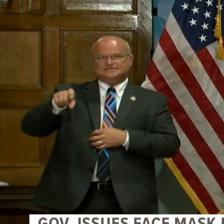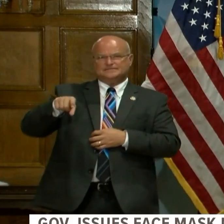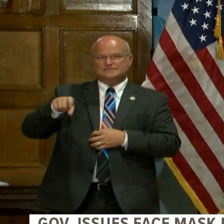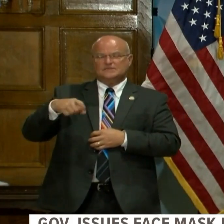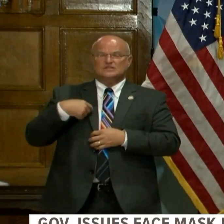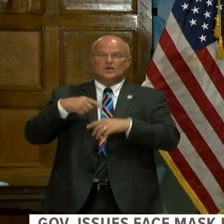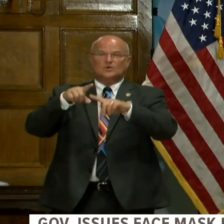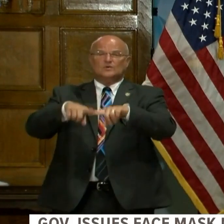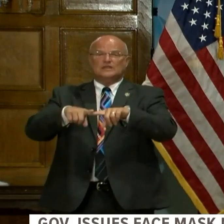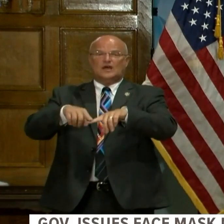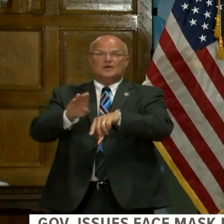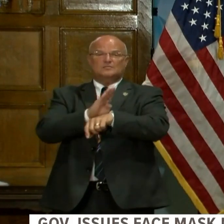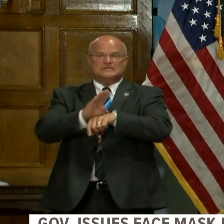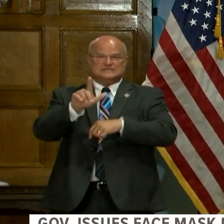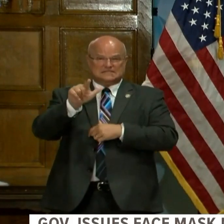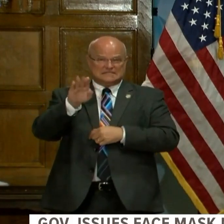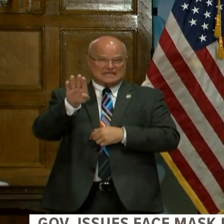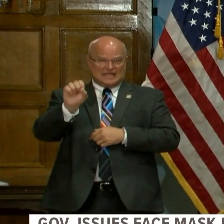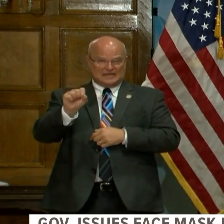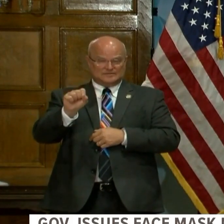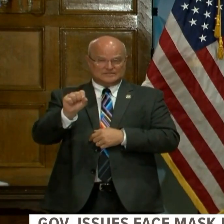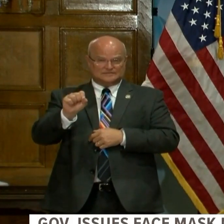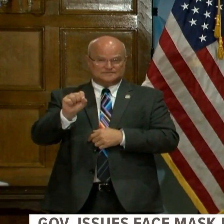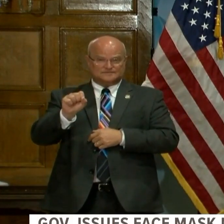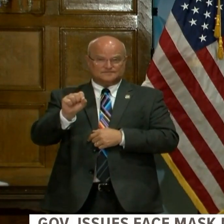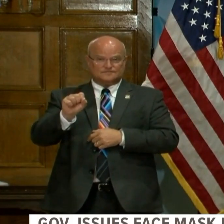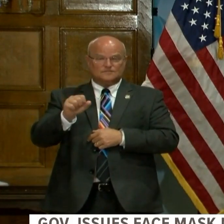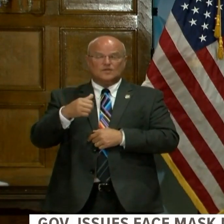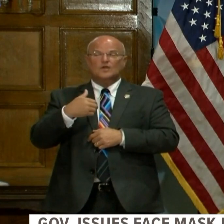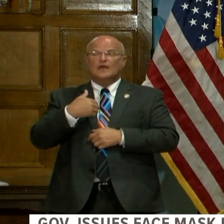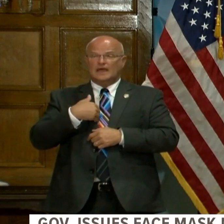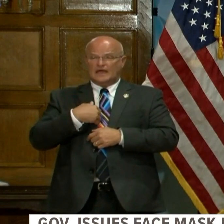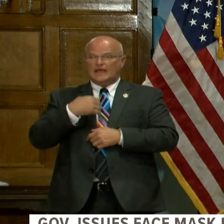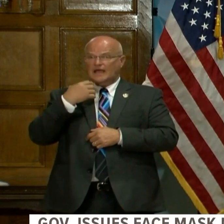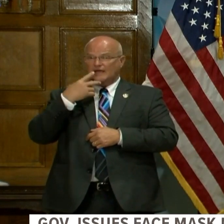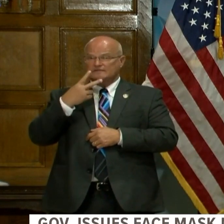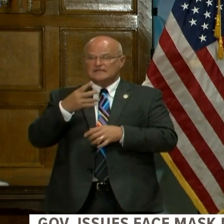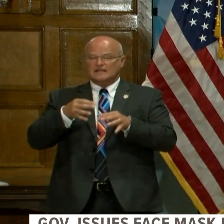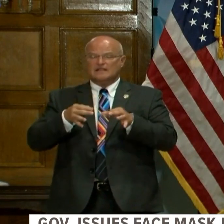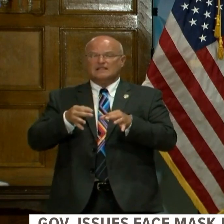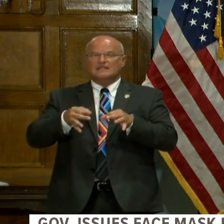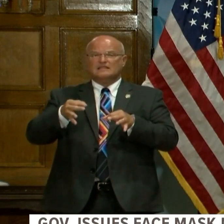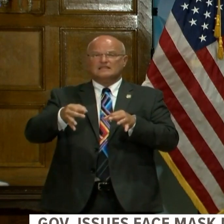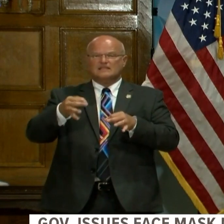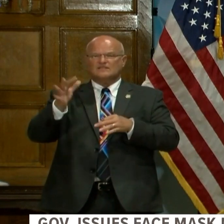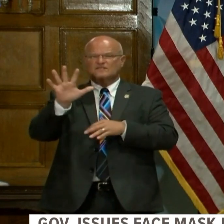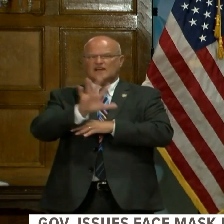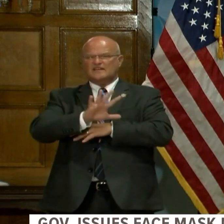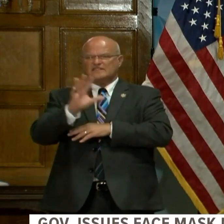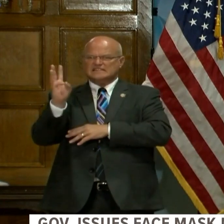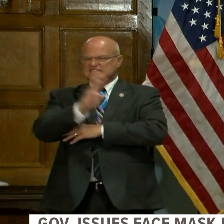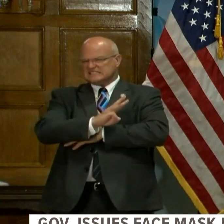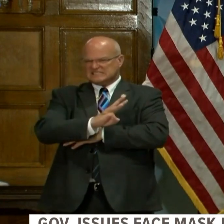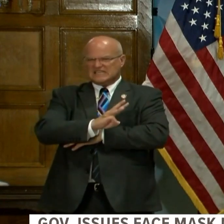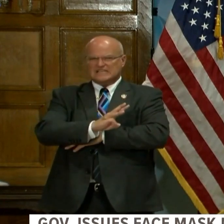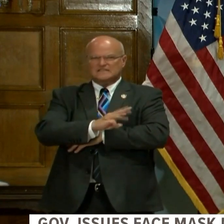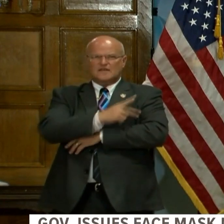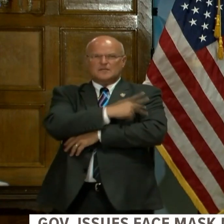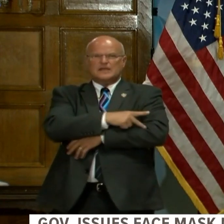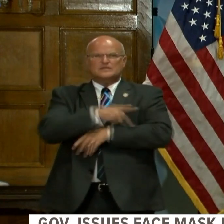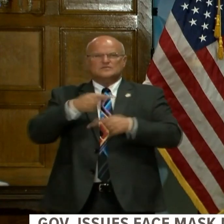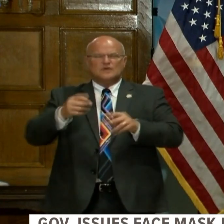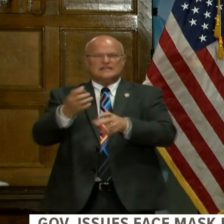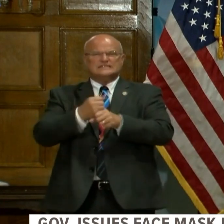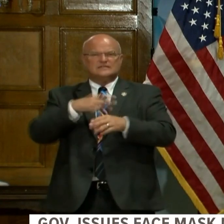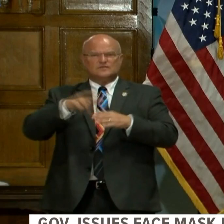we rely heavily on the commercial labs, and we have seen delays up to 5 and 6 days for some of those patients that we're trying to